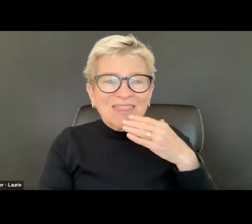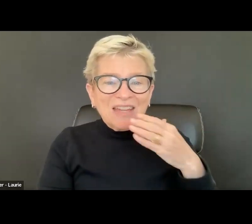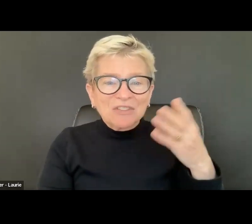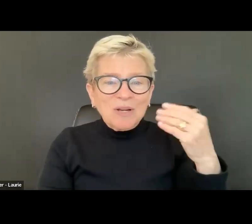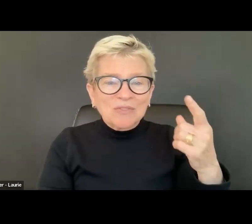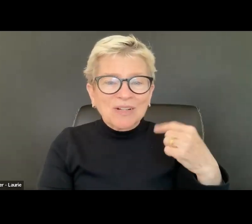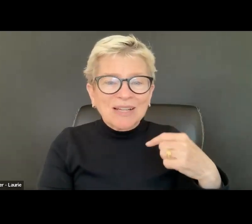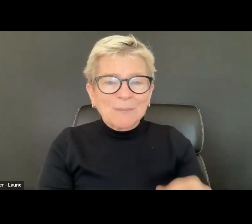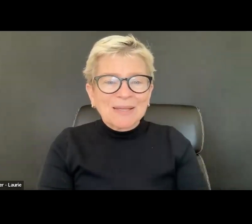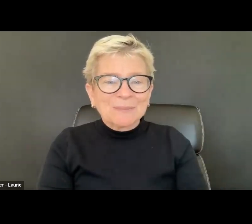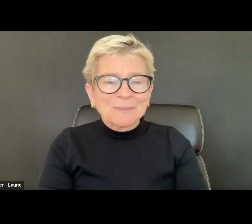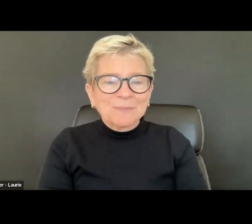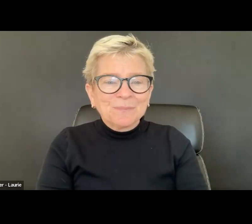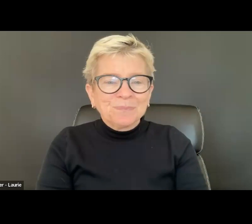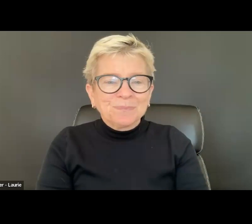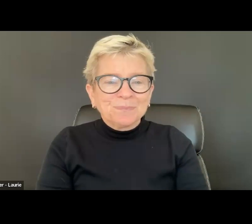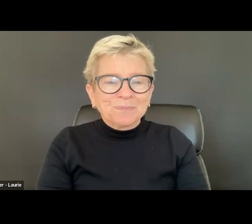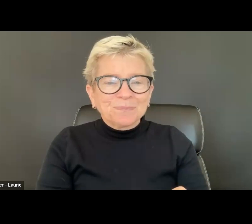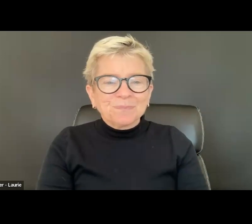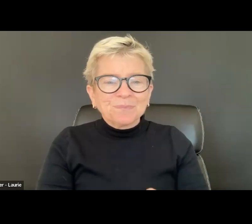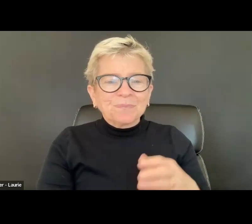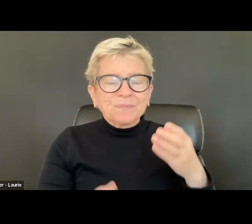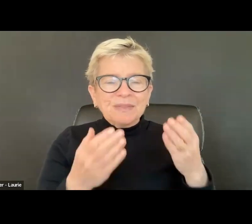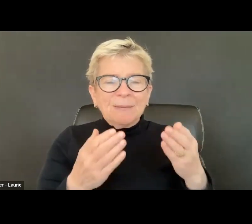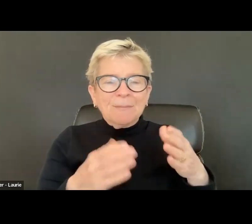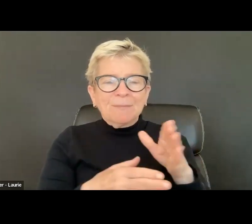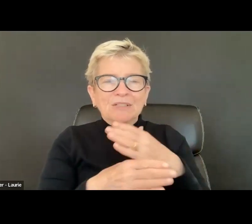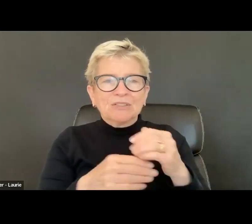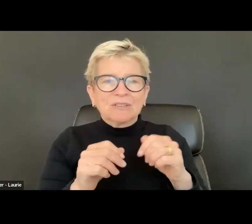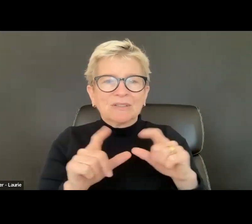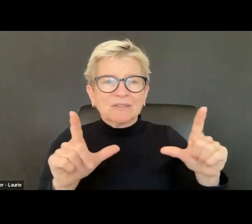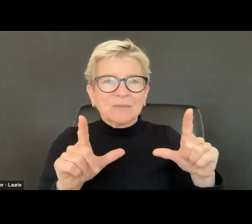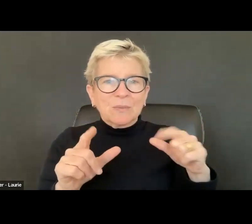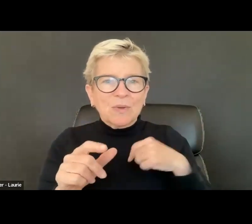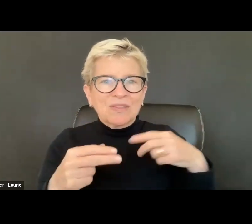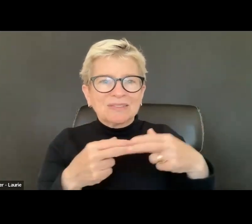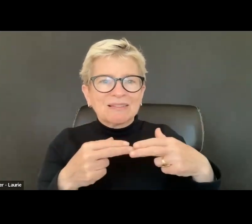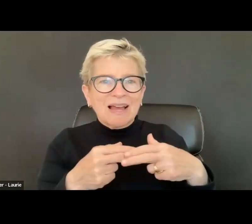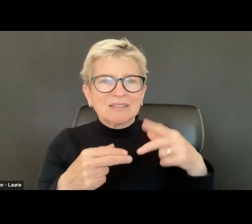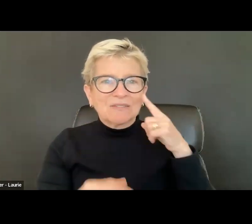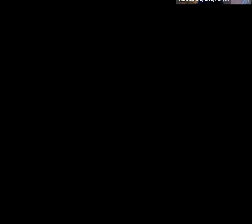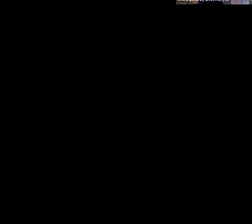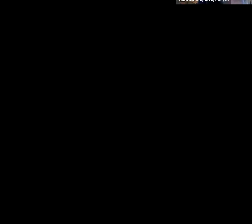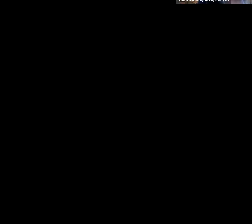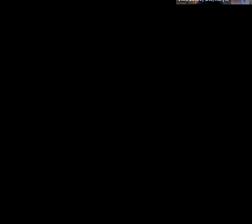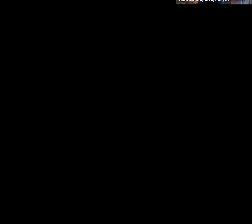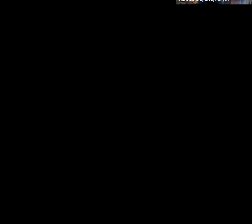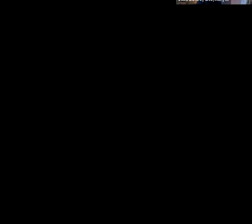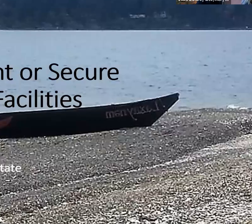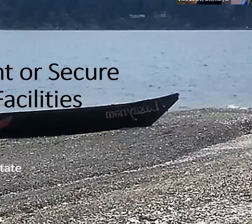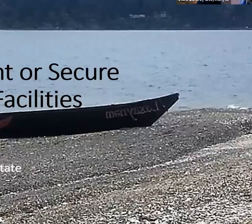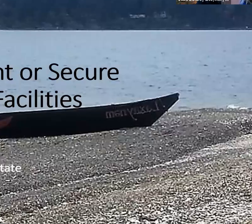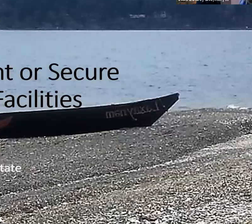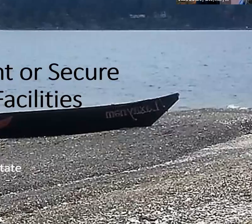And Chloe, maybe you can share the screen with Vicki's slides. Okay, I was just going to ask if I was